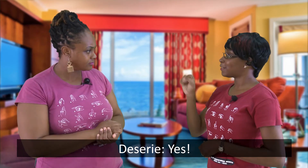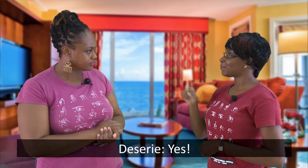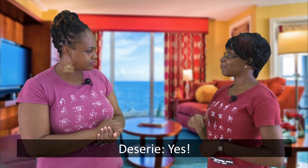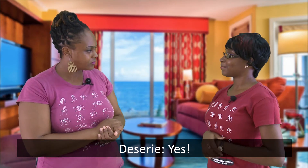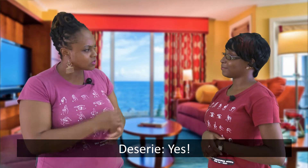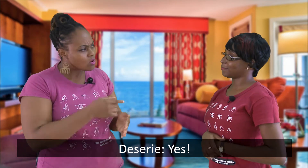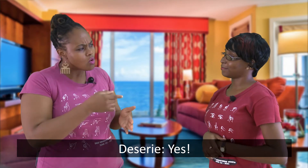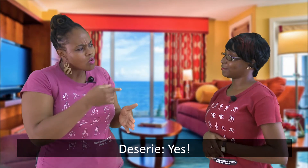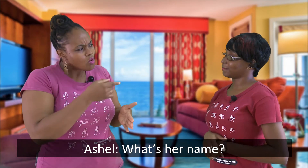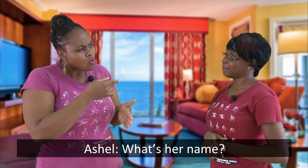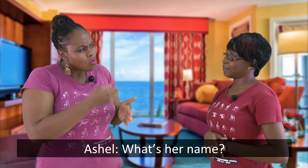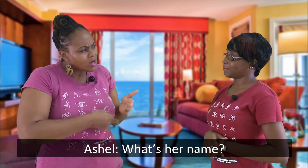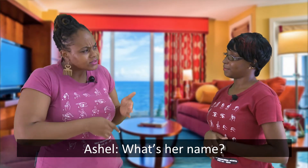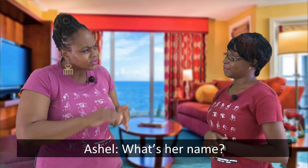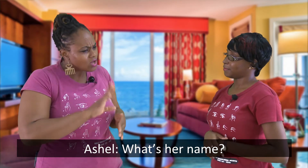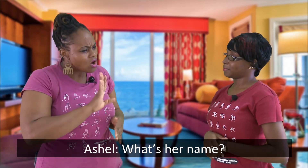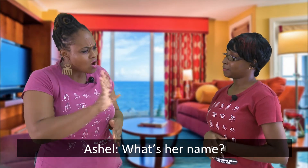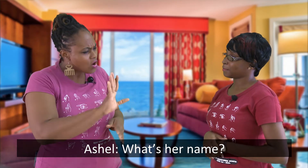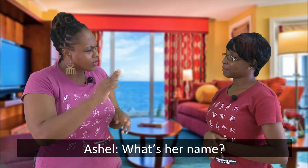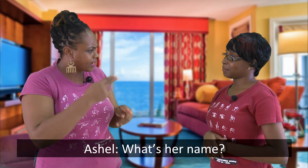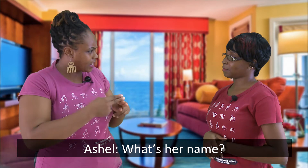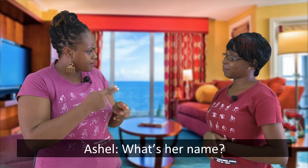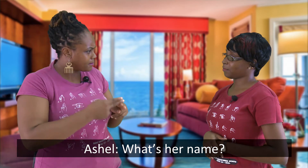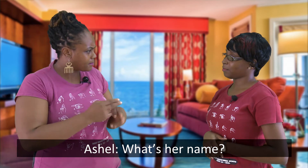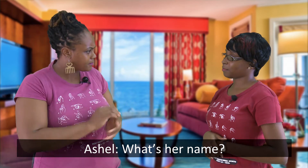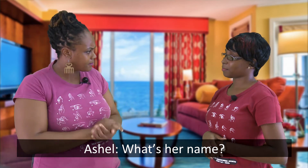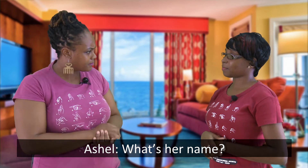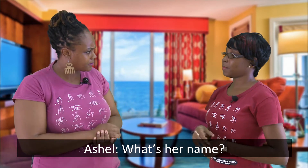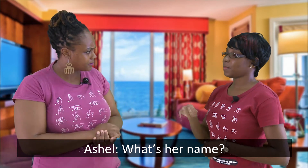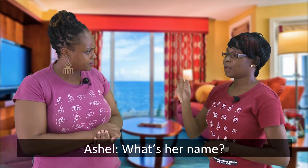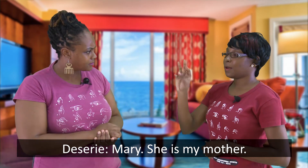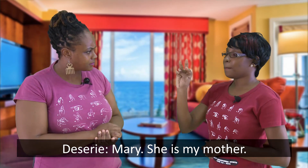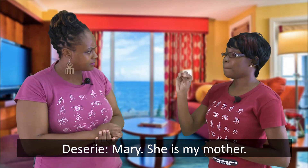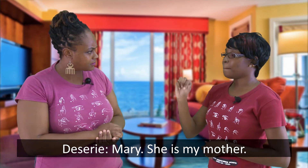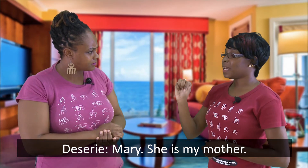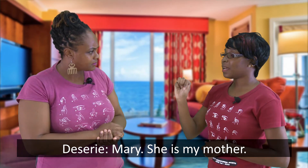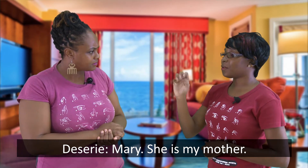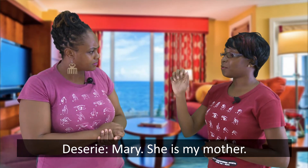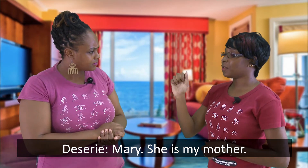what's her name Mary